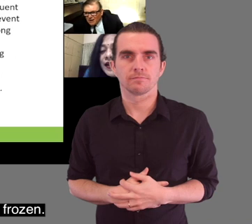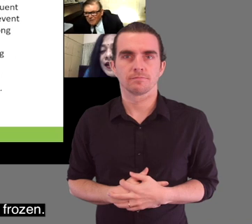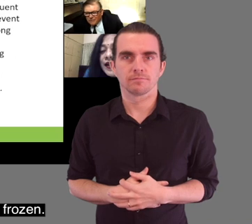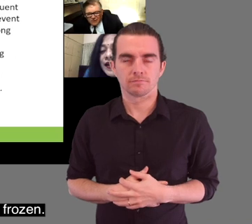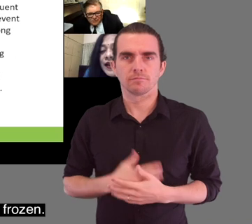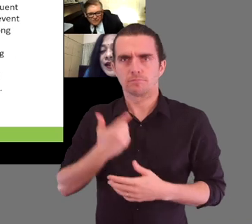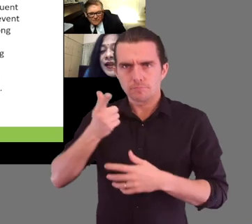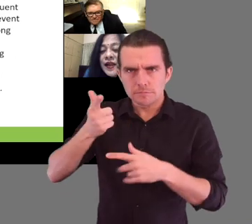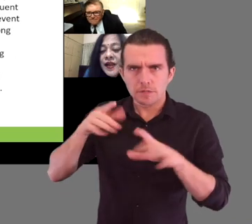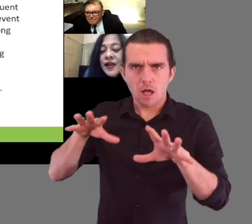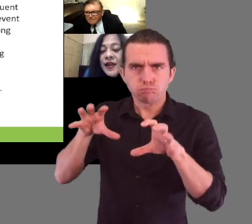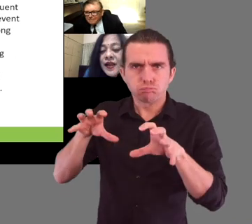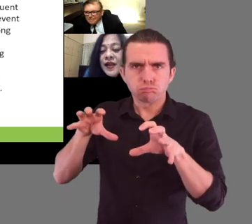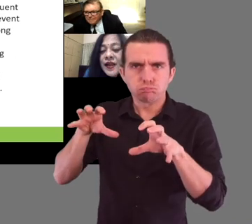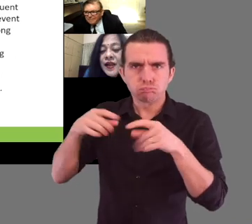You're frozen.